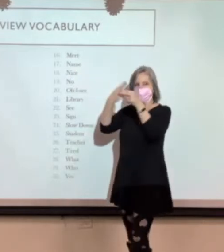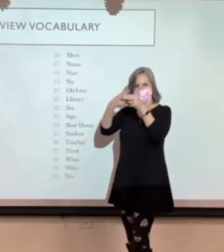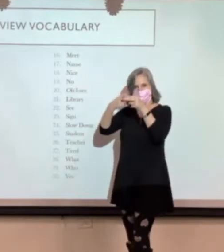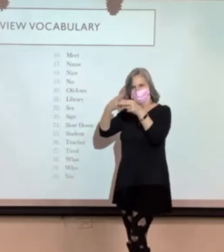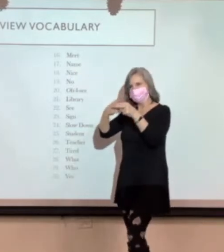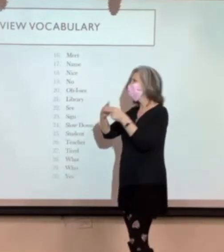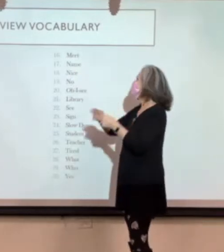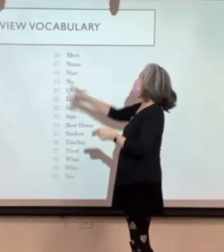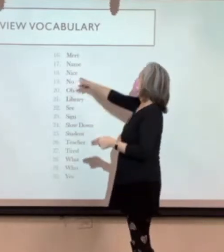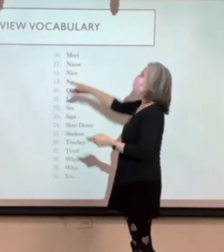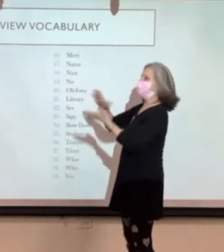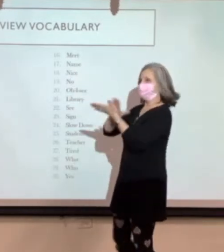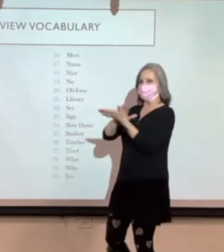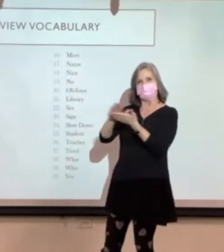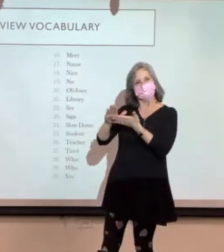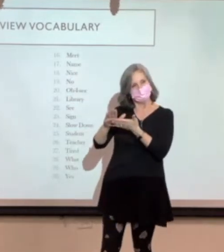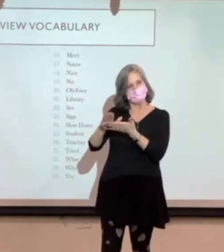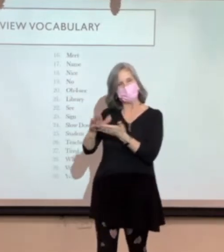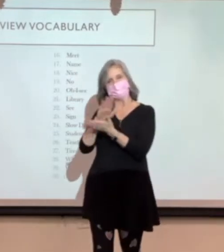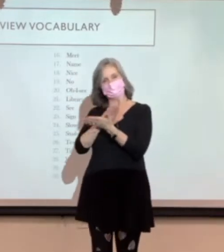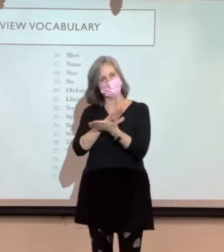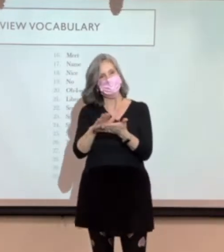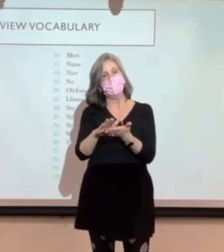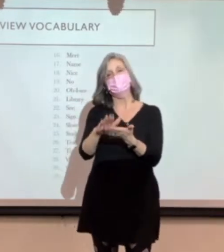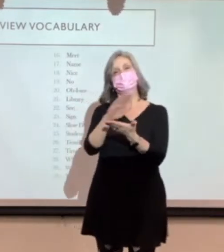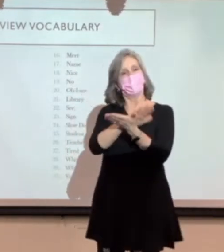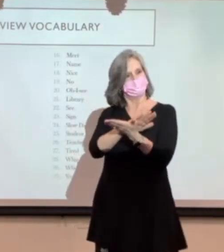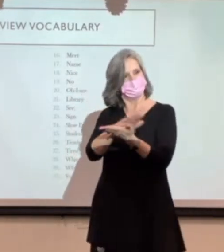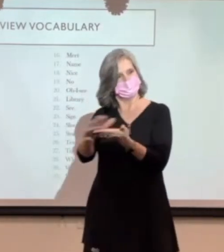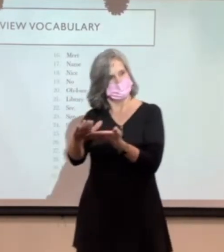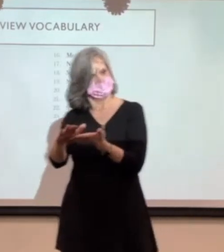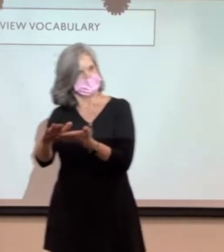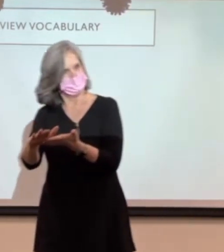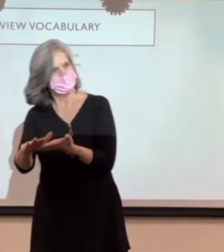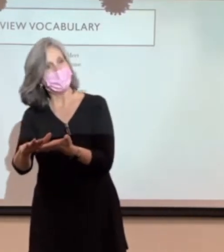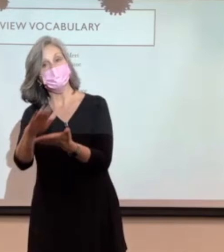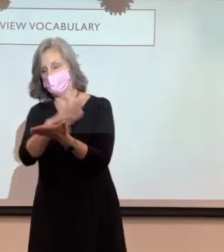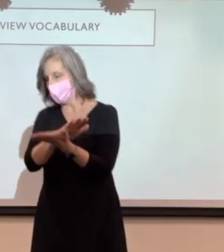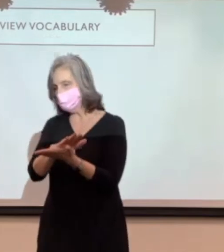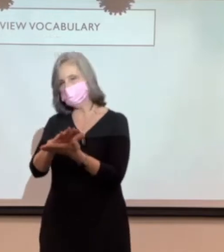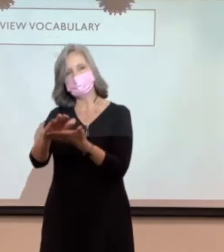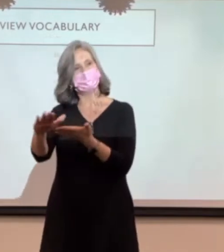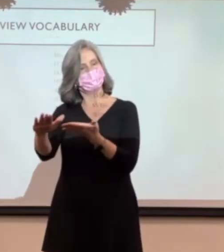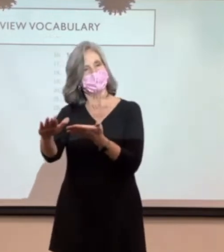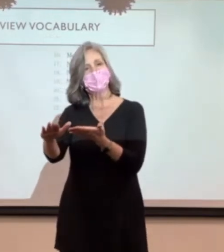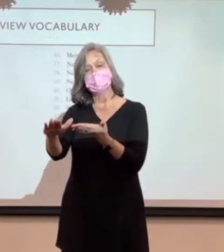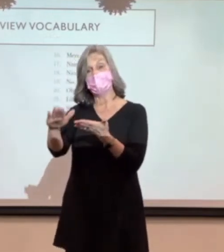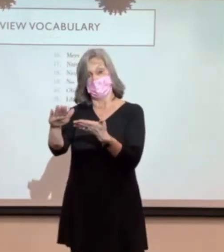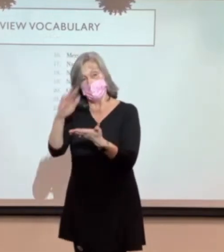name. Nice, nice. Now that's once, right? It's once through. Now, when